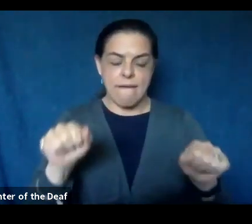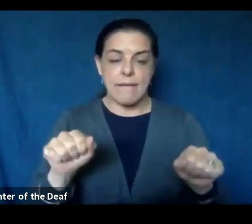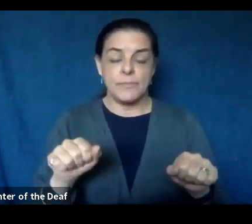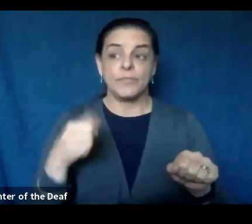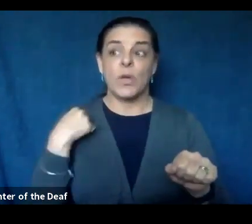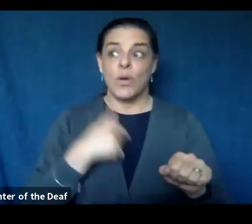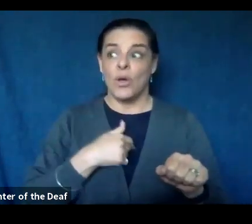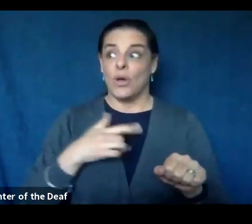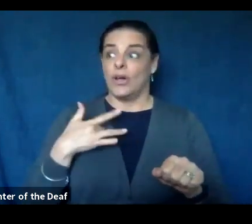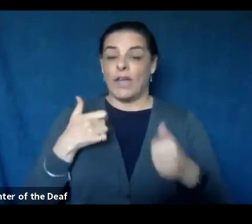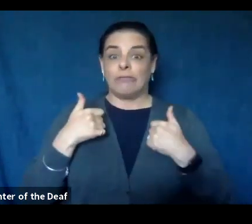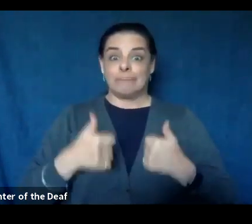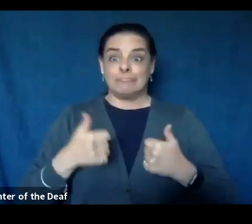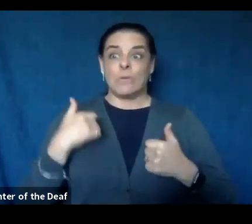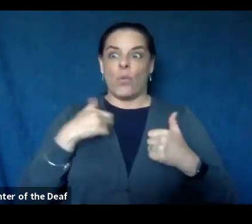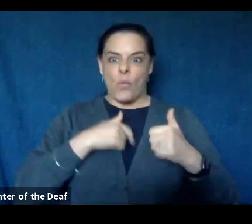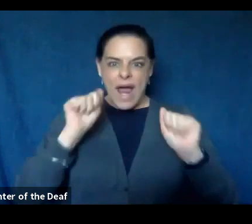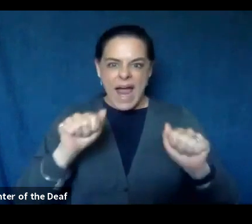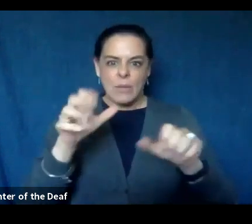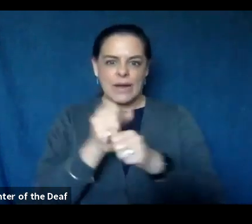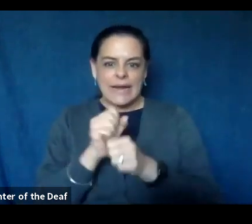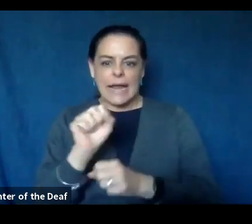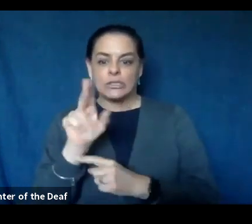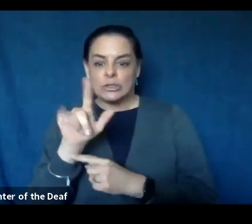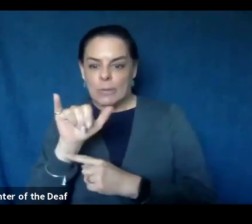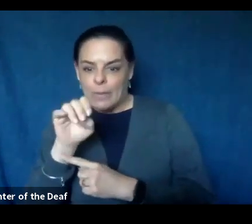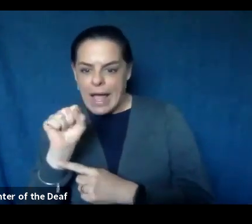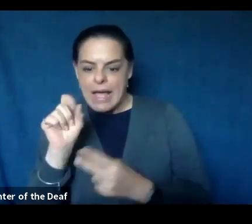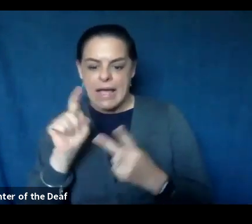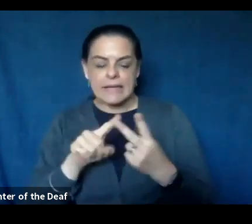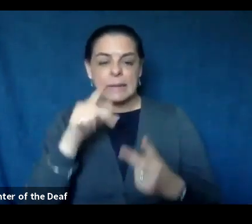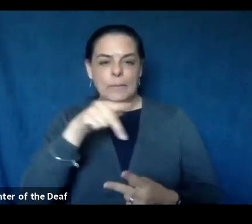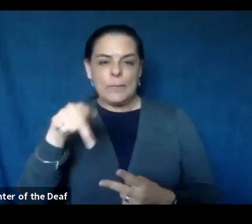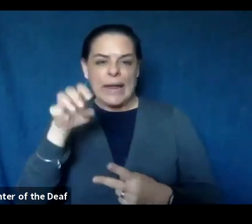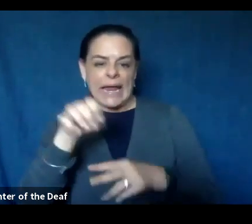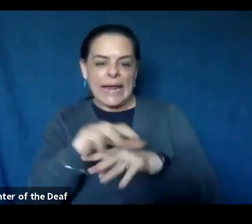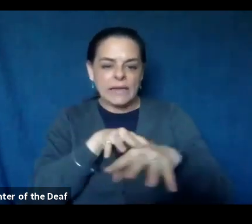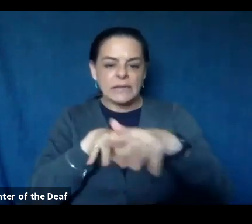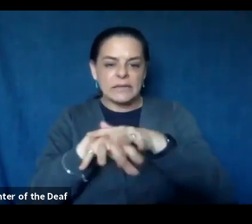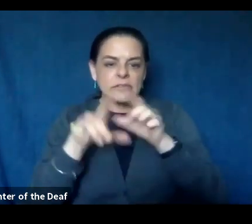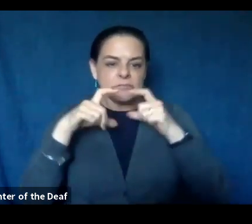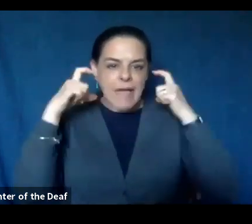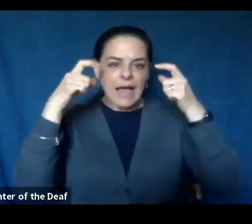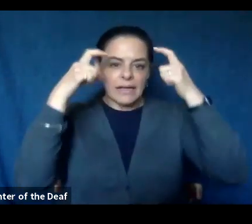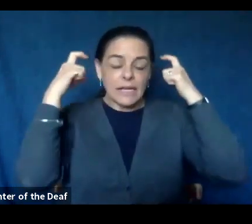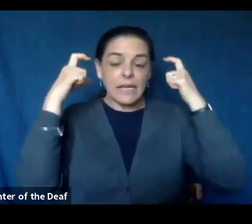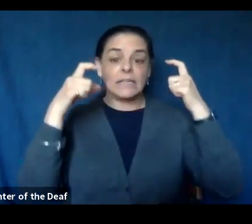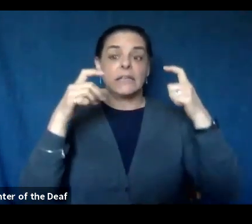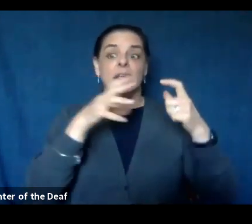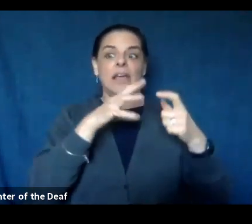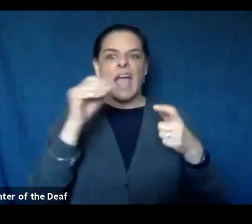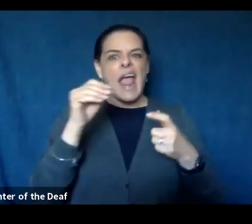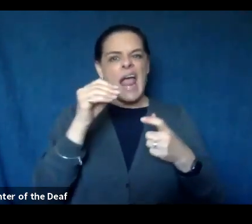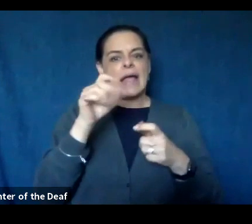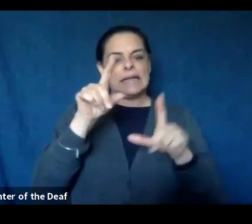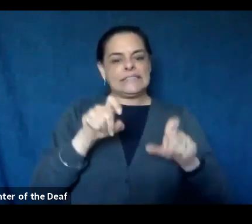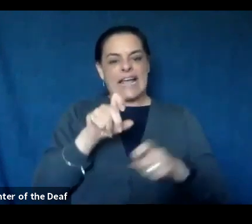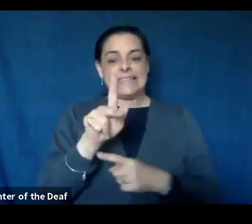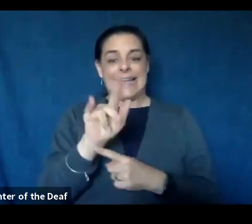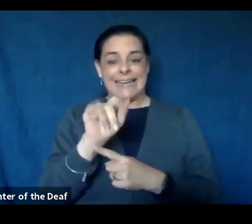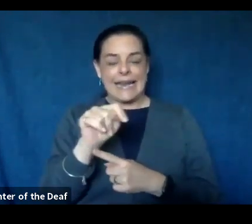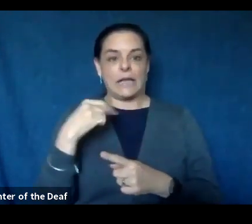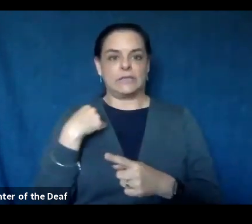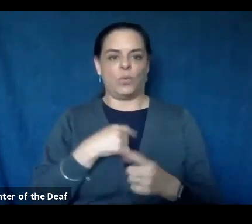get the supplies, the PPE, the testing kits to expand our testing. And we will continue to work to secure more